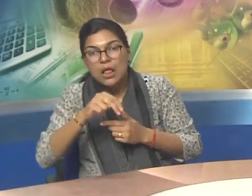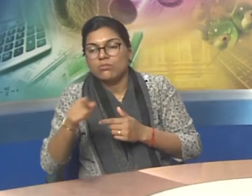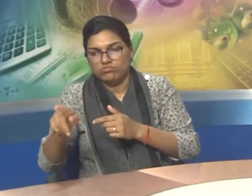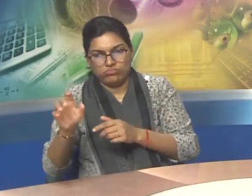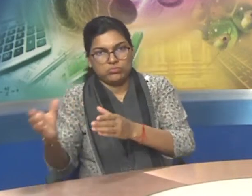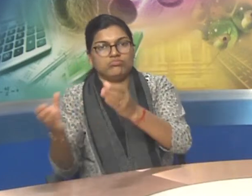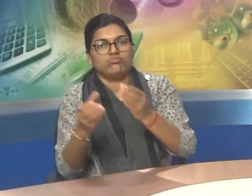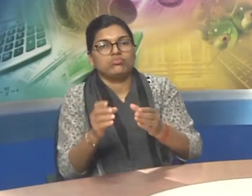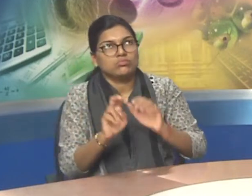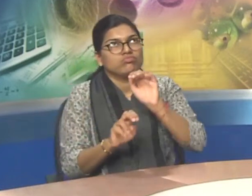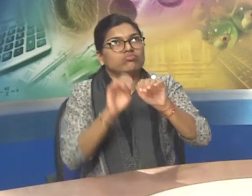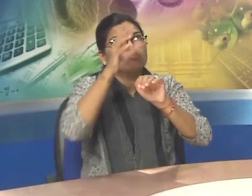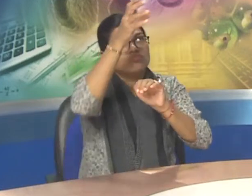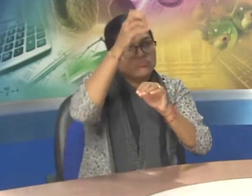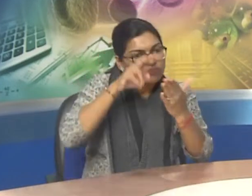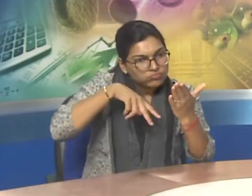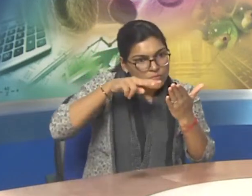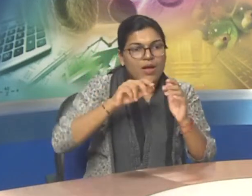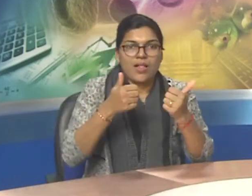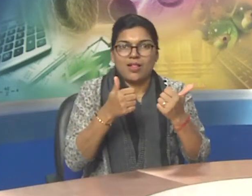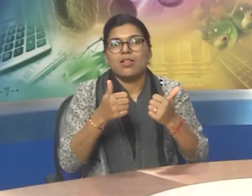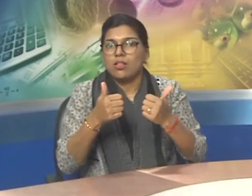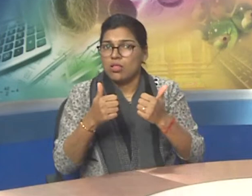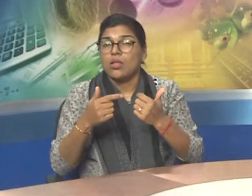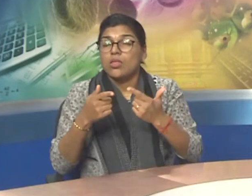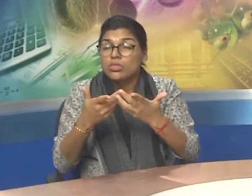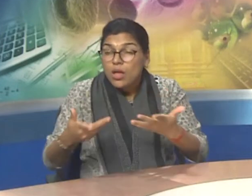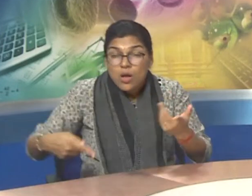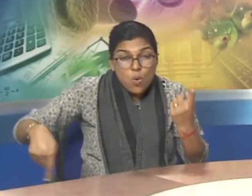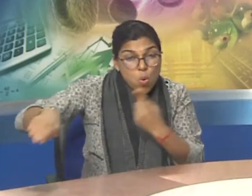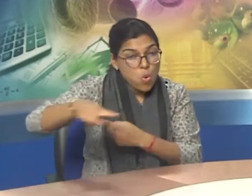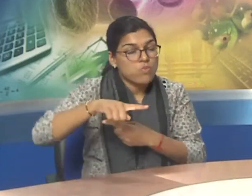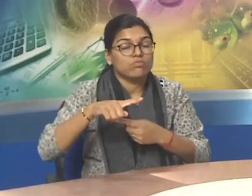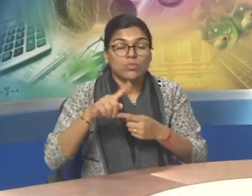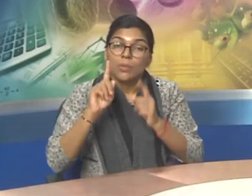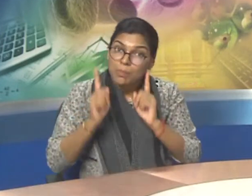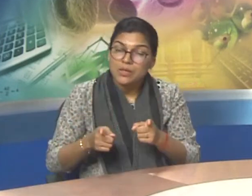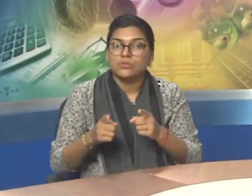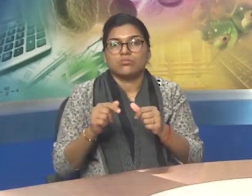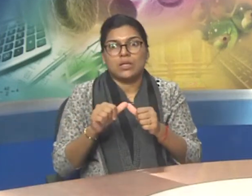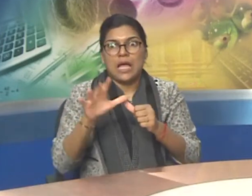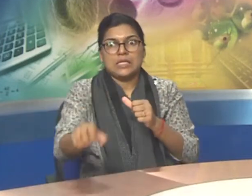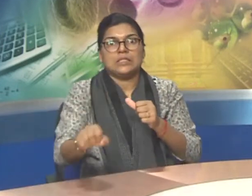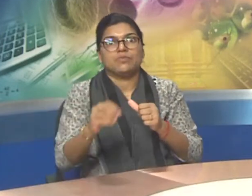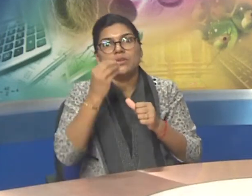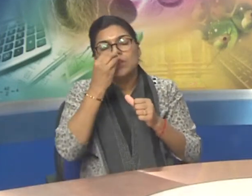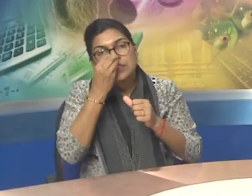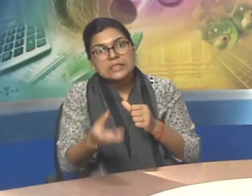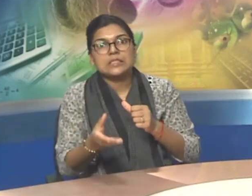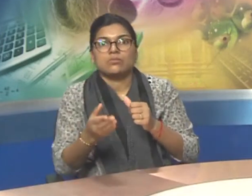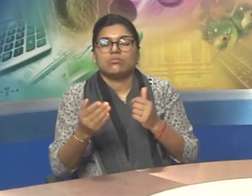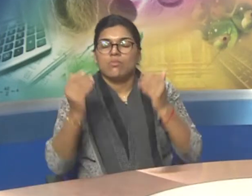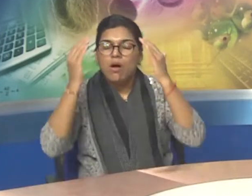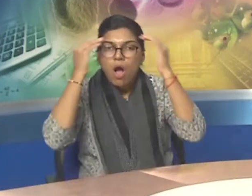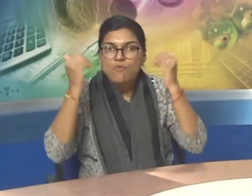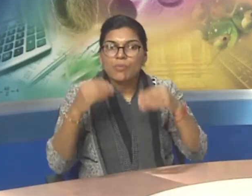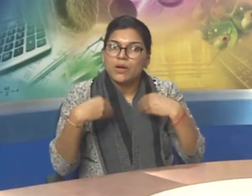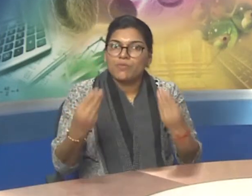book, and in need they can keep back the book. So all these types of things are required, which comes under the